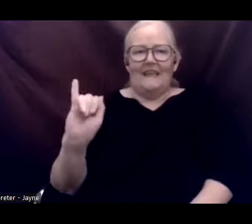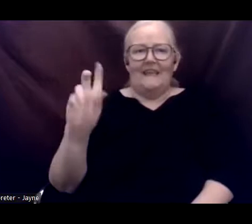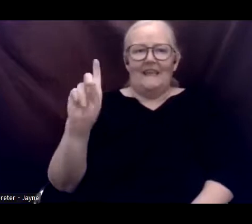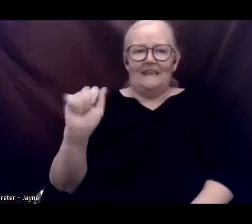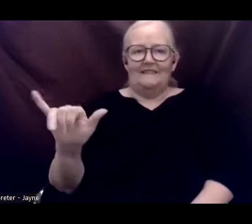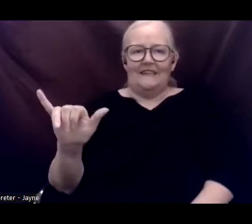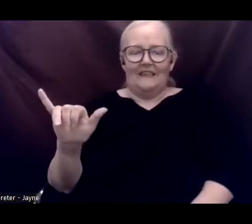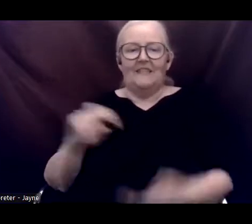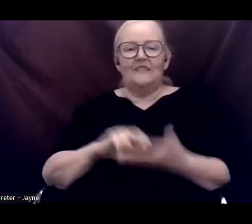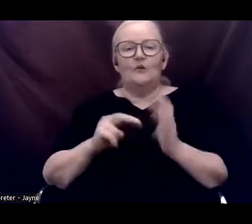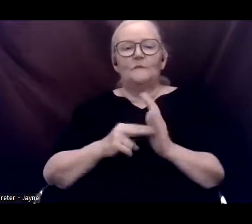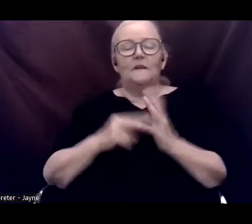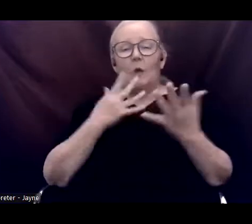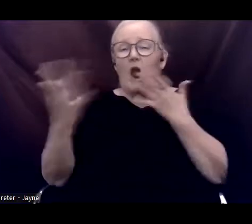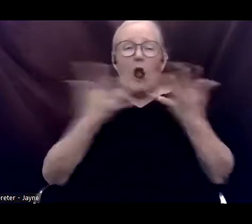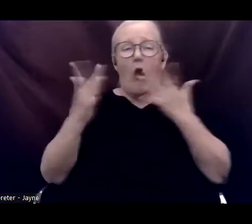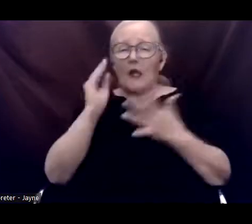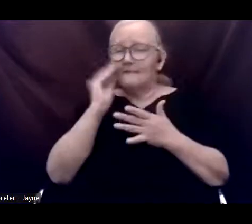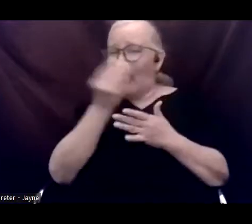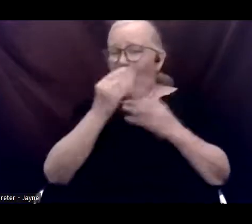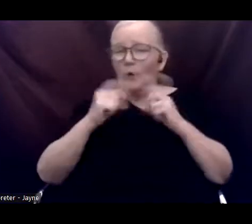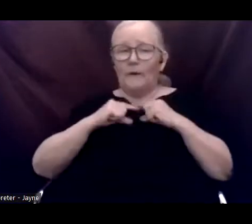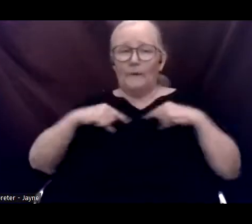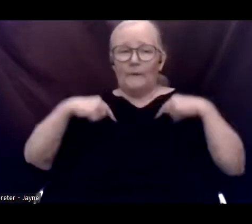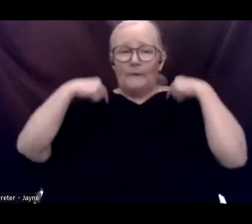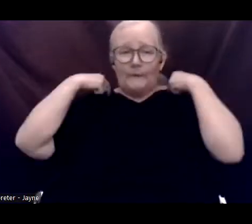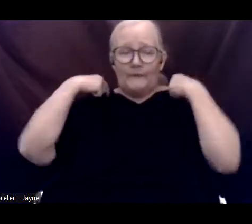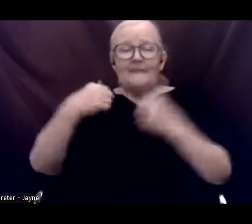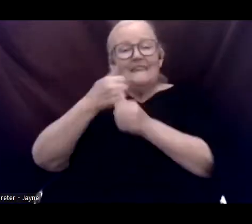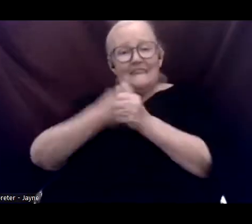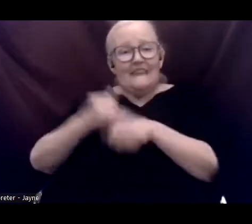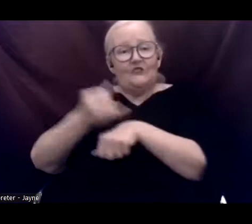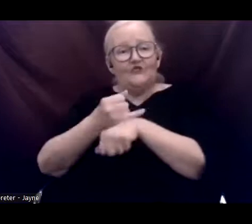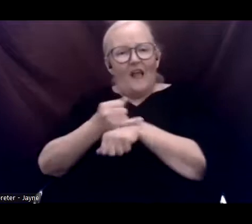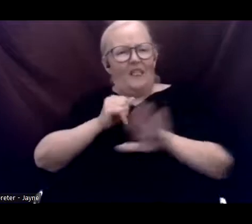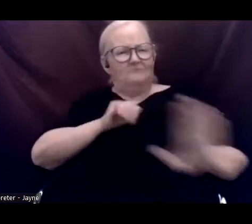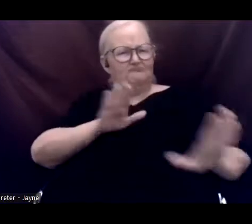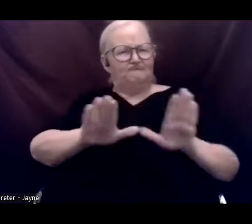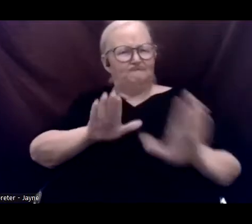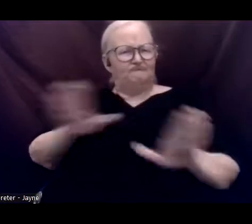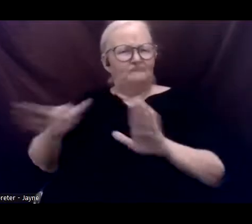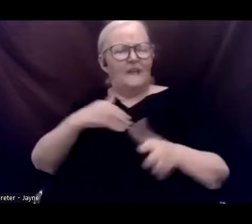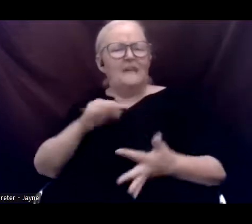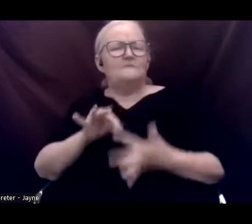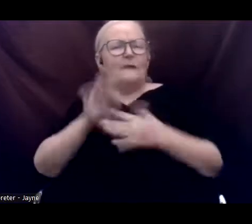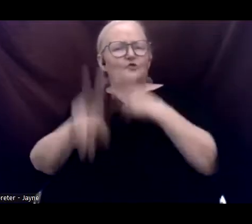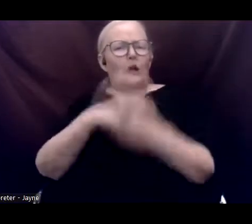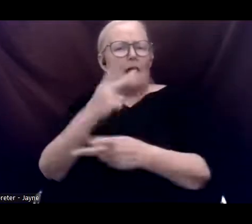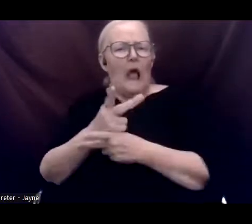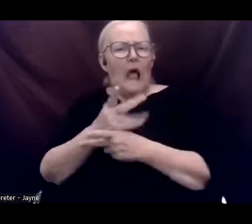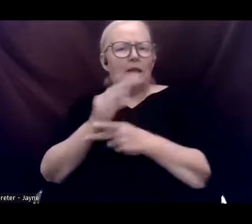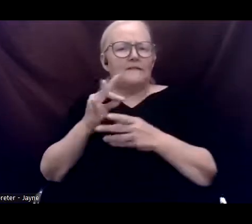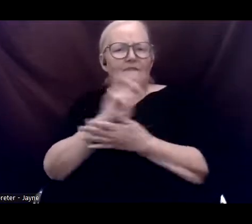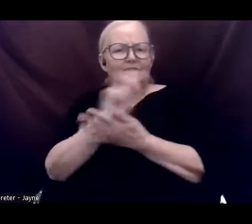are necklaces made of colorful flowers, and each island celebrates their own special styles of lei with special lei